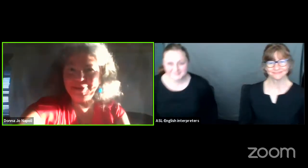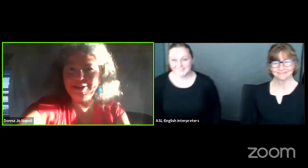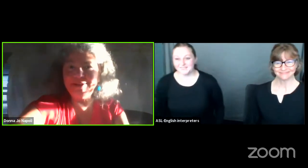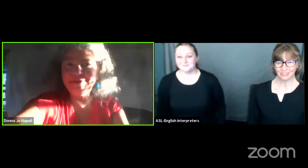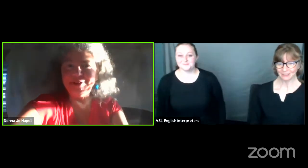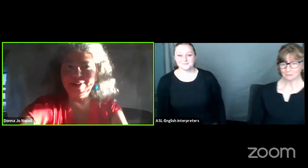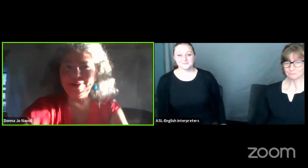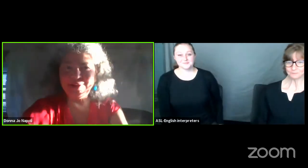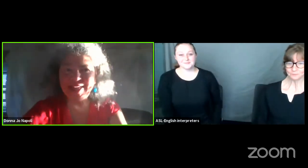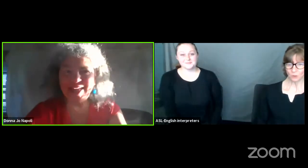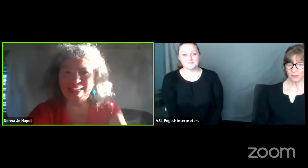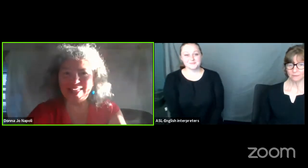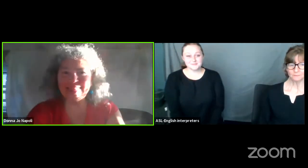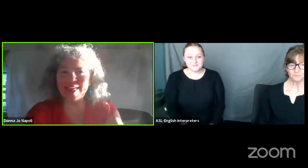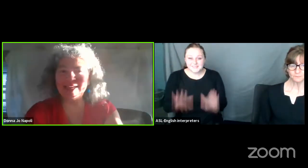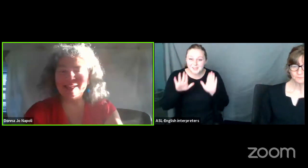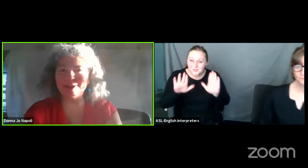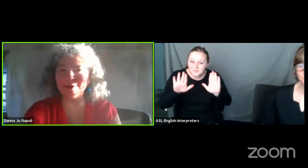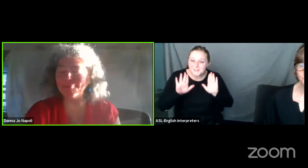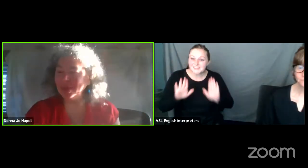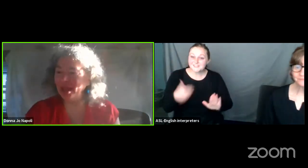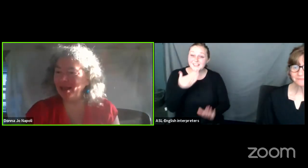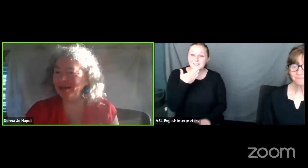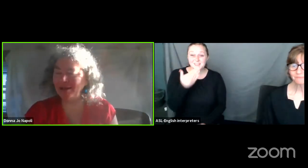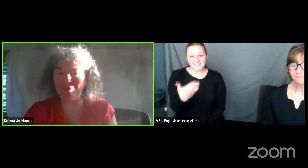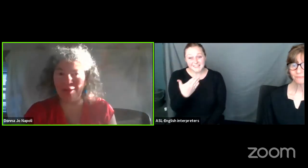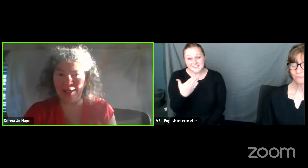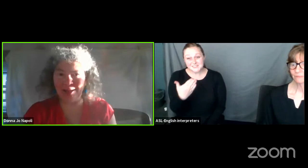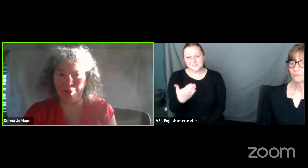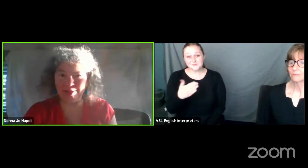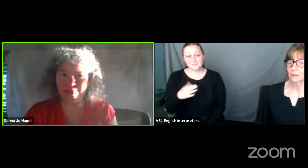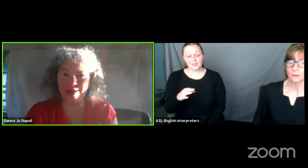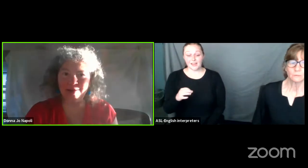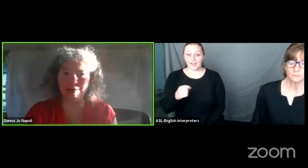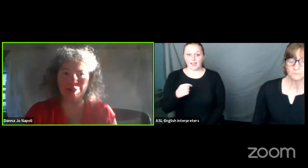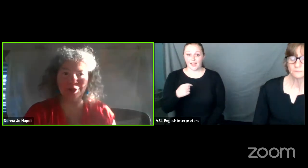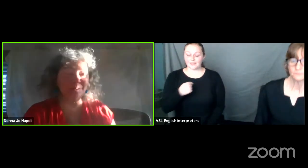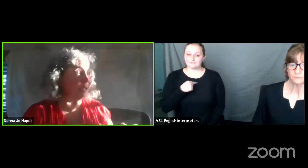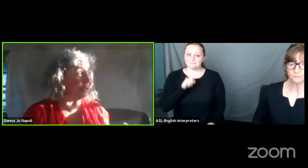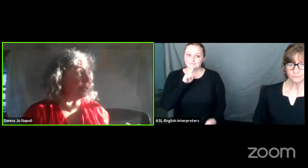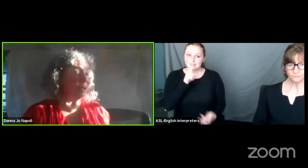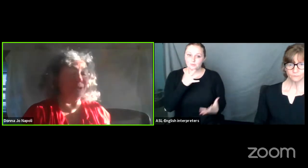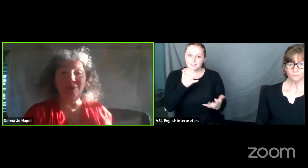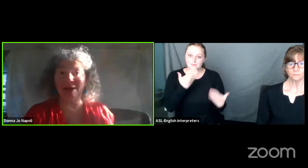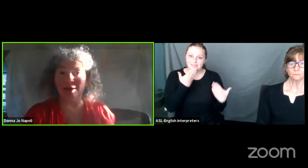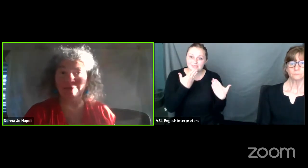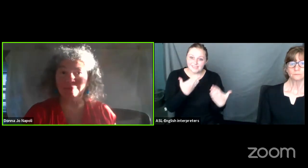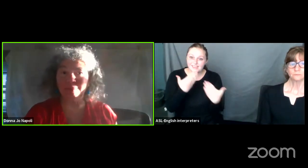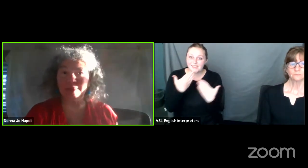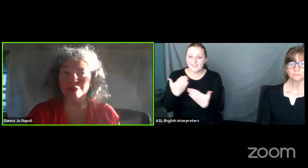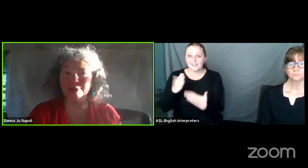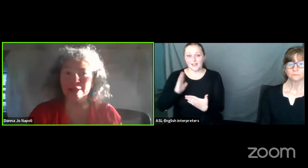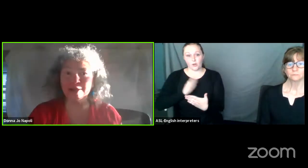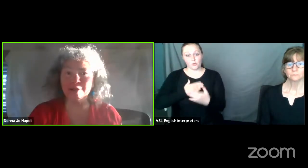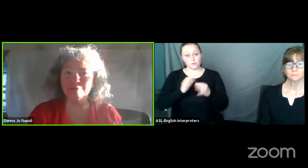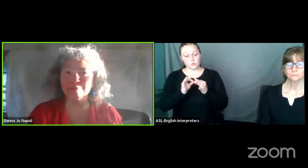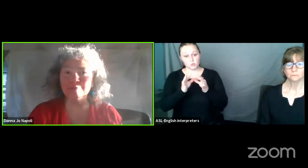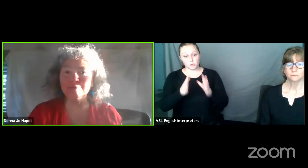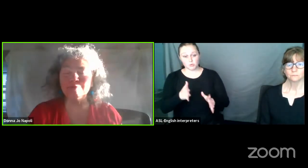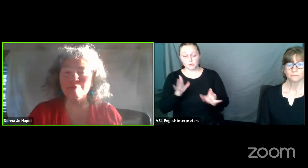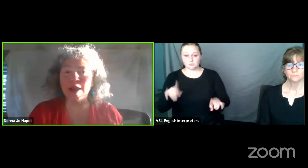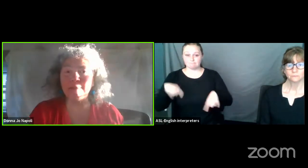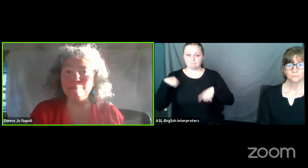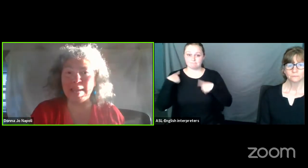Marvelous. Wonderful. Okay. Thank you. And I really want to thank our interpreters. You have been doing